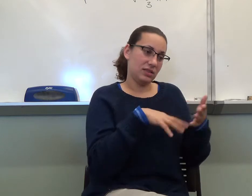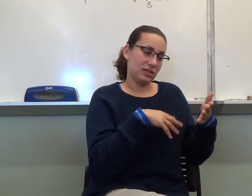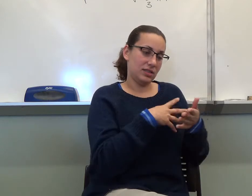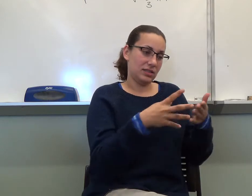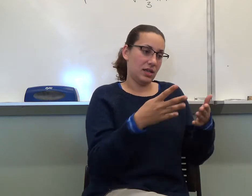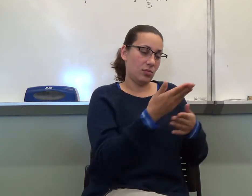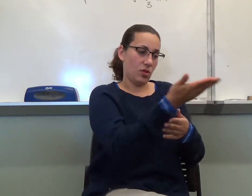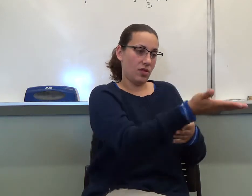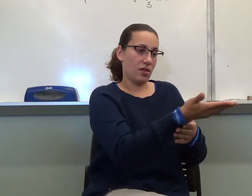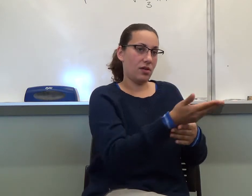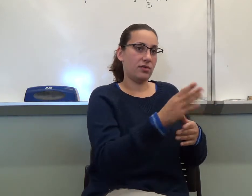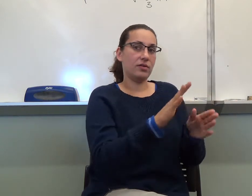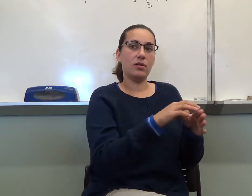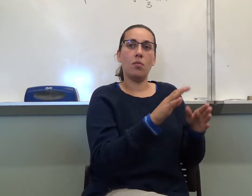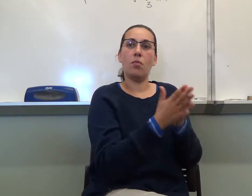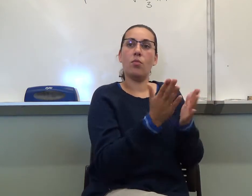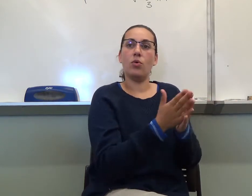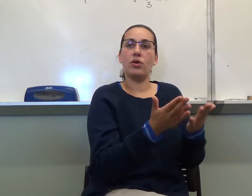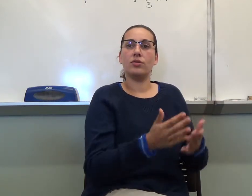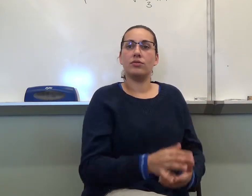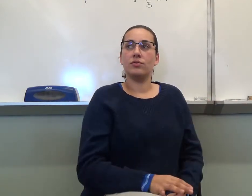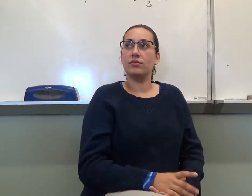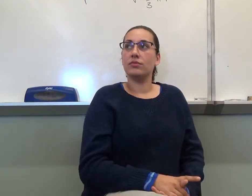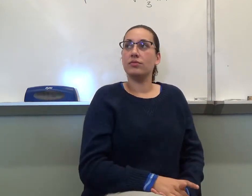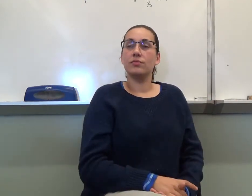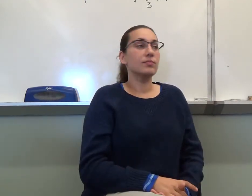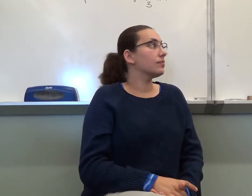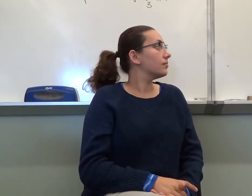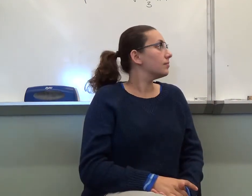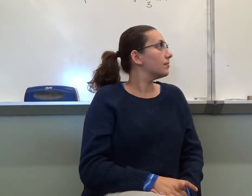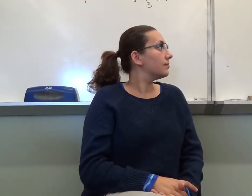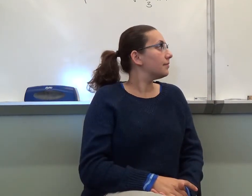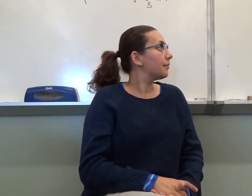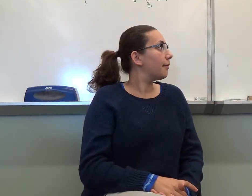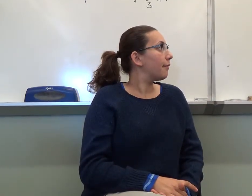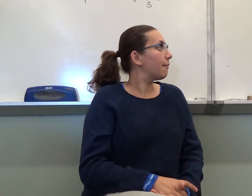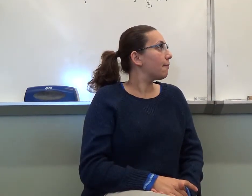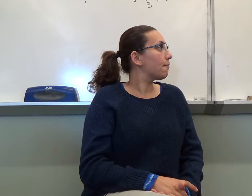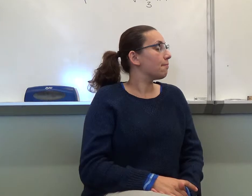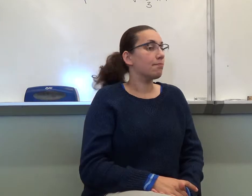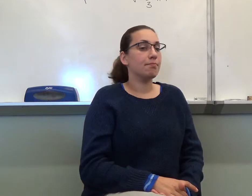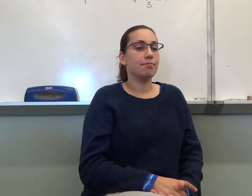very first way we're going to look at organizing data.